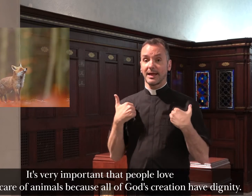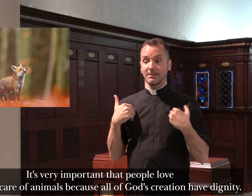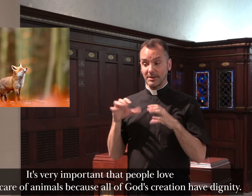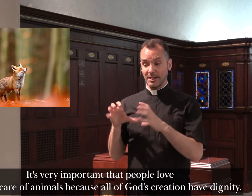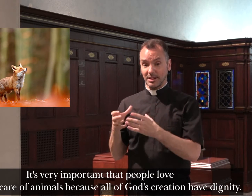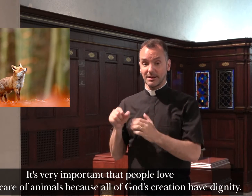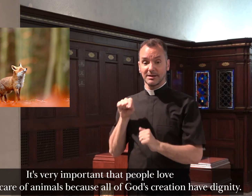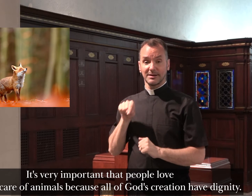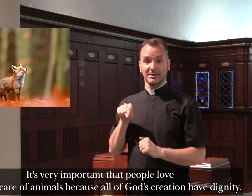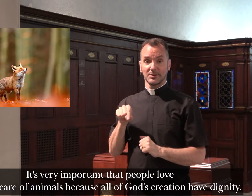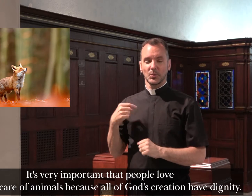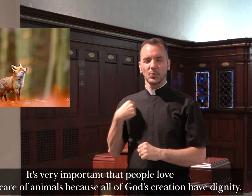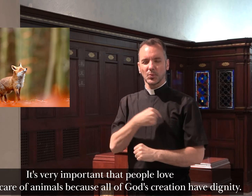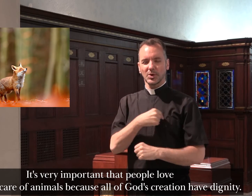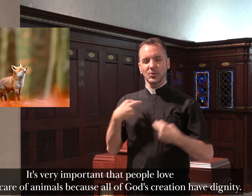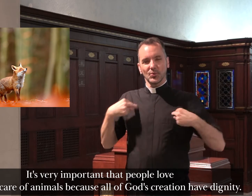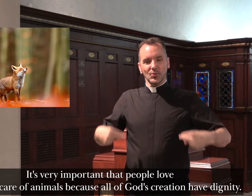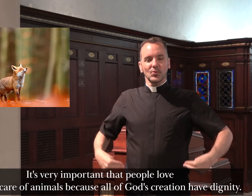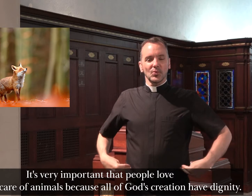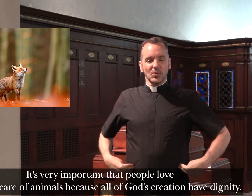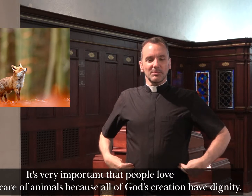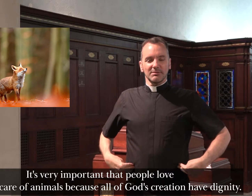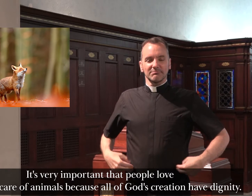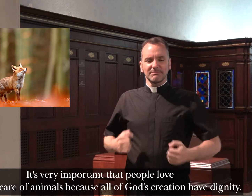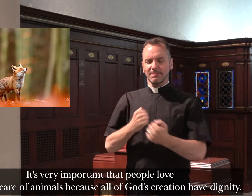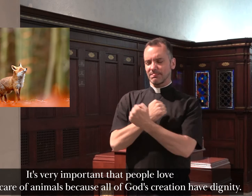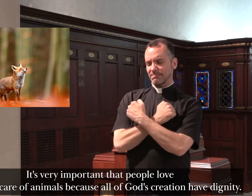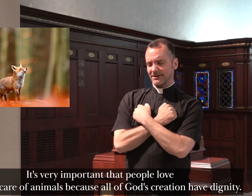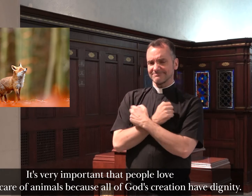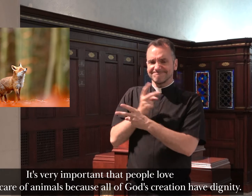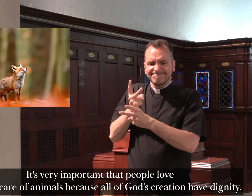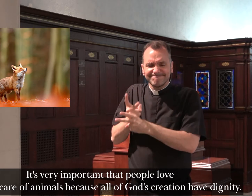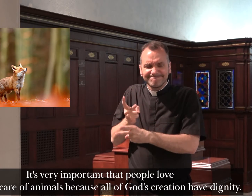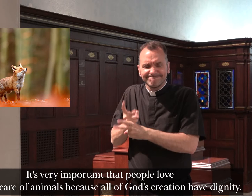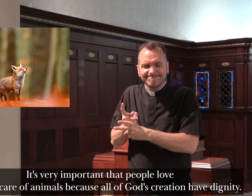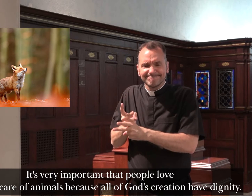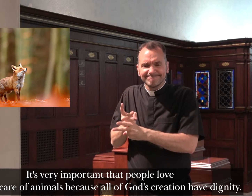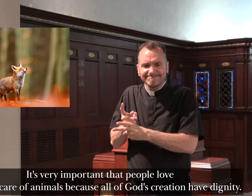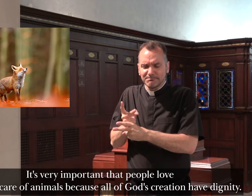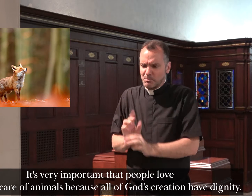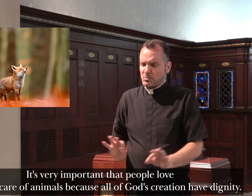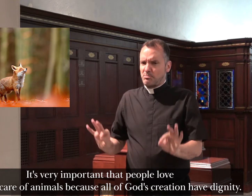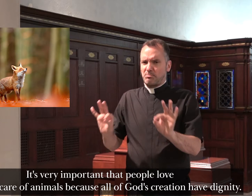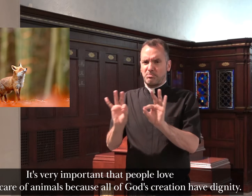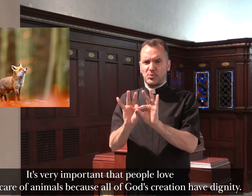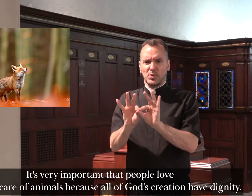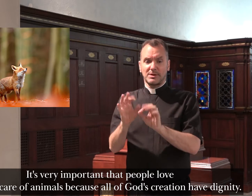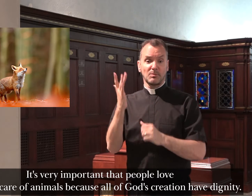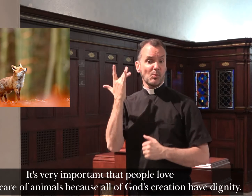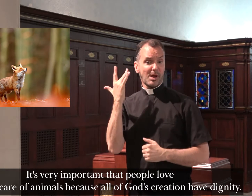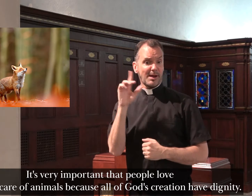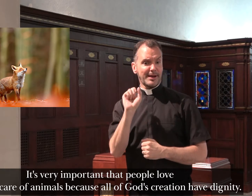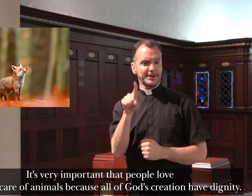It's very important that people love and take care of animals because all of God's creation have dignity.